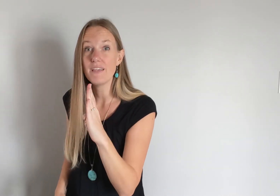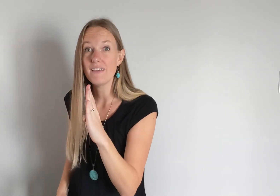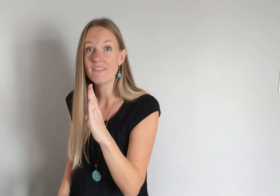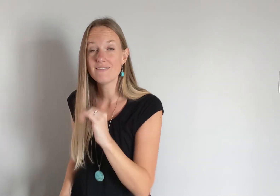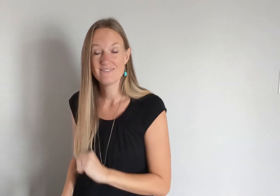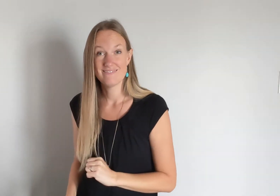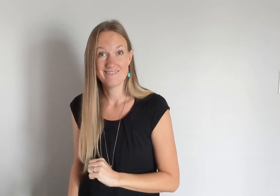be.